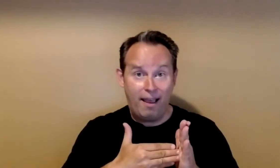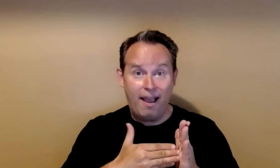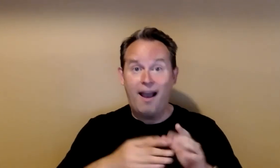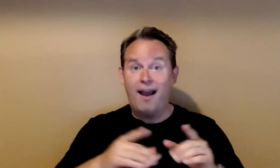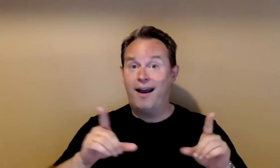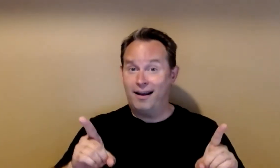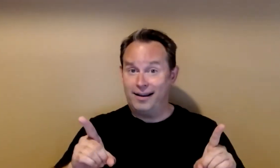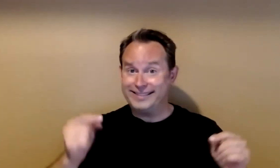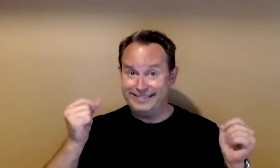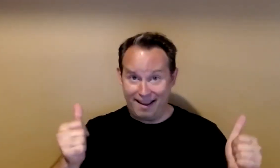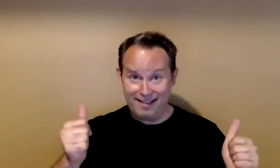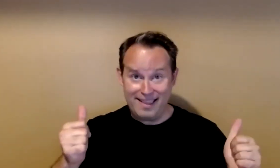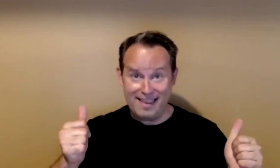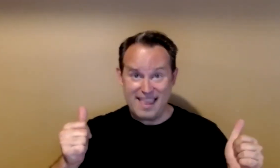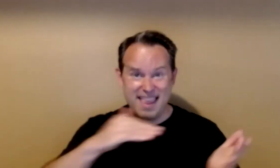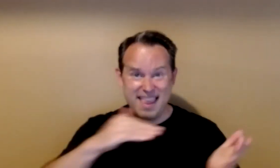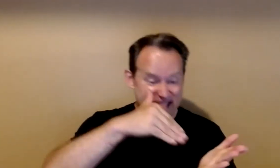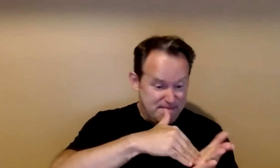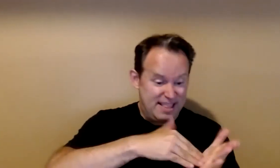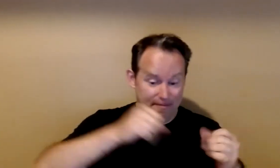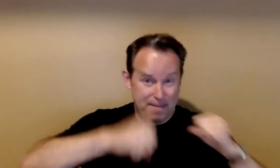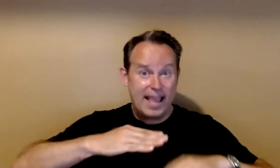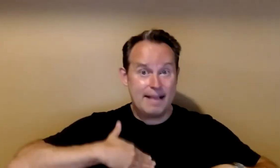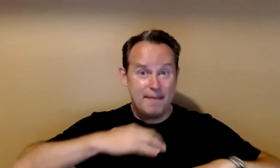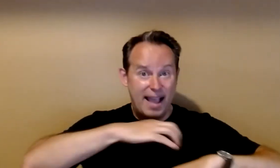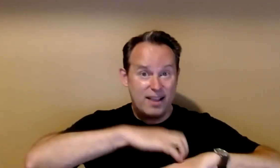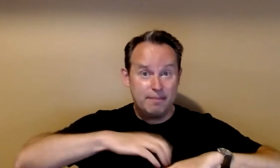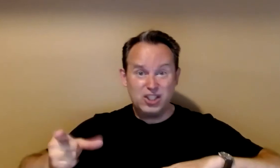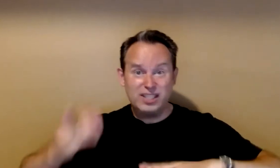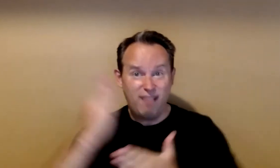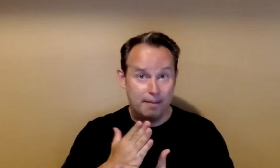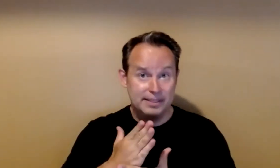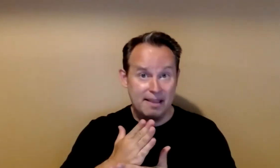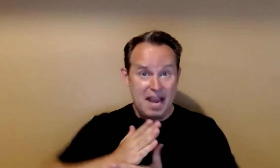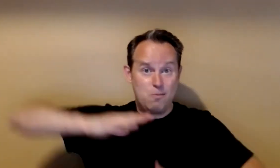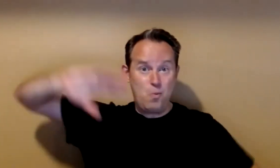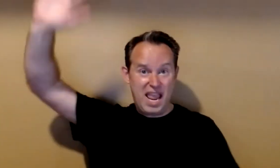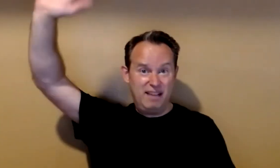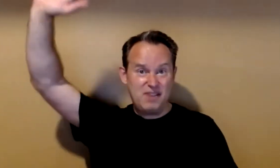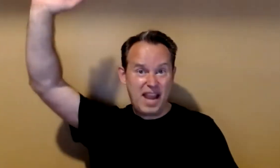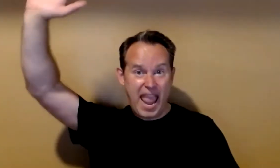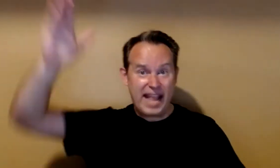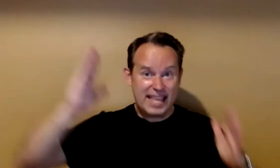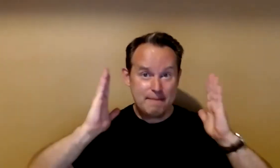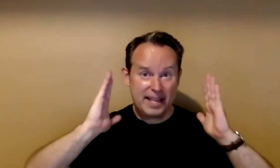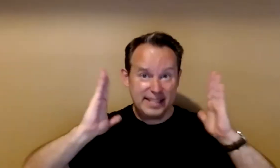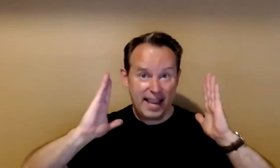she was my cashier again. Suddenly, while in the middle of bagging grapes, she stopped and waved her hand to